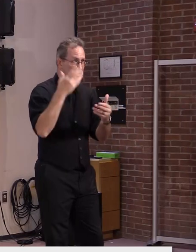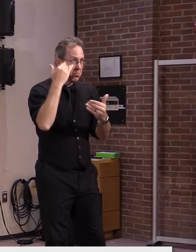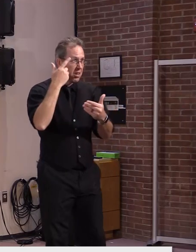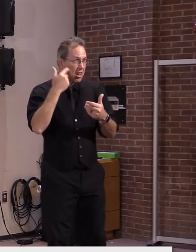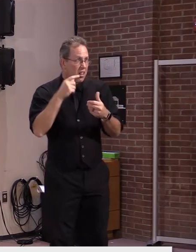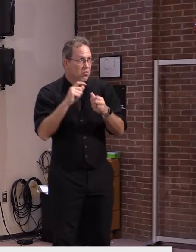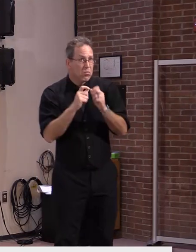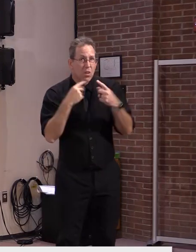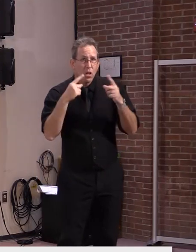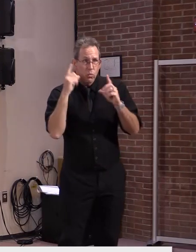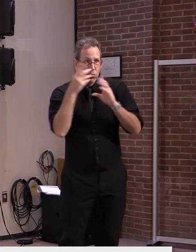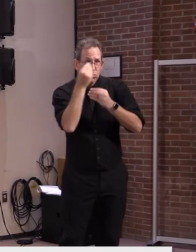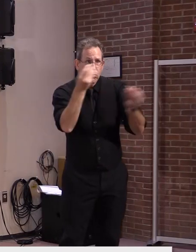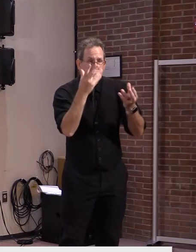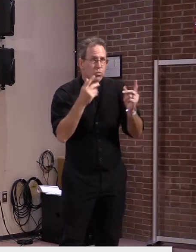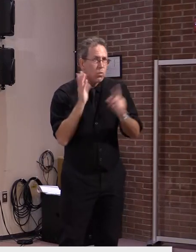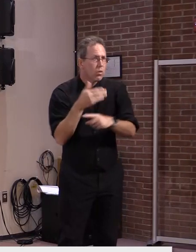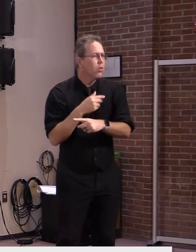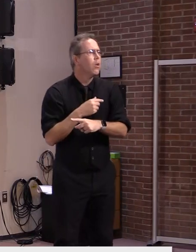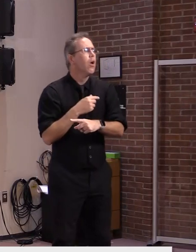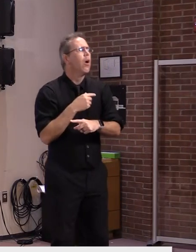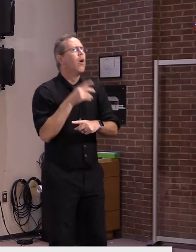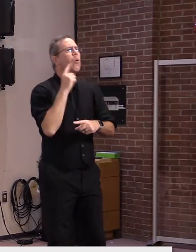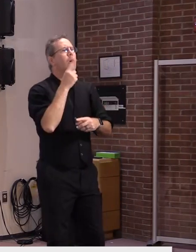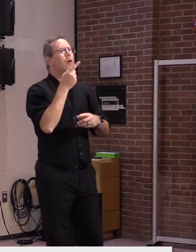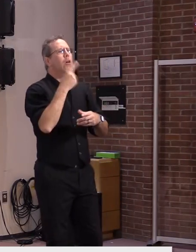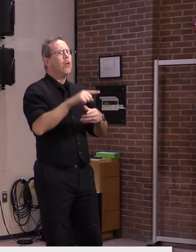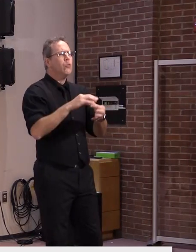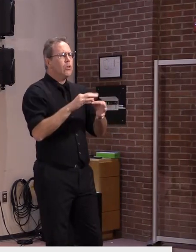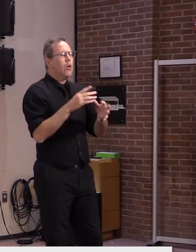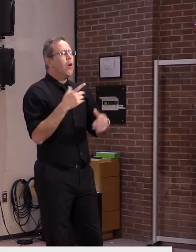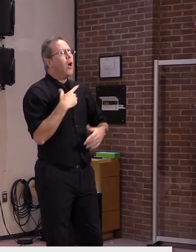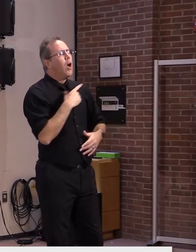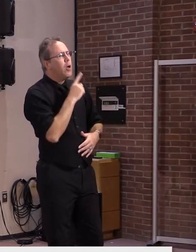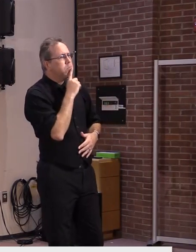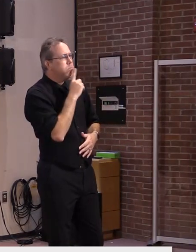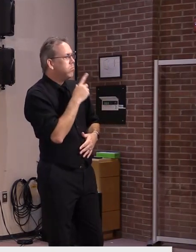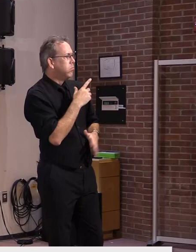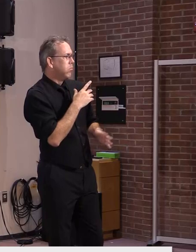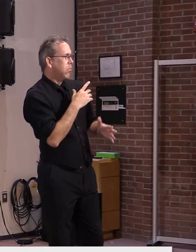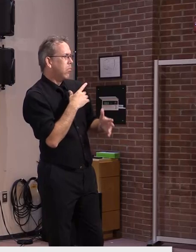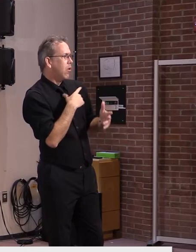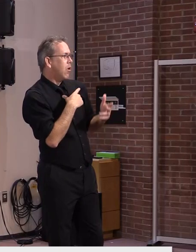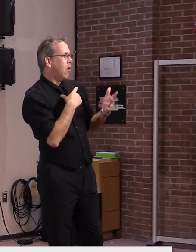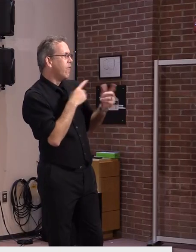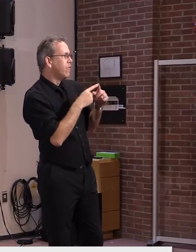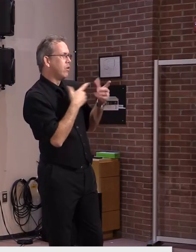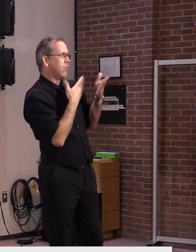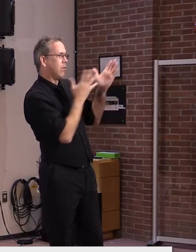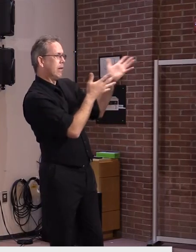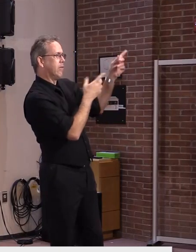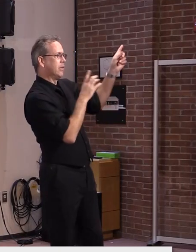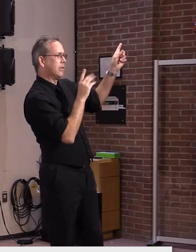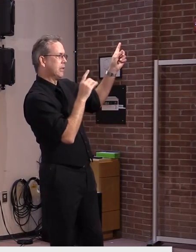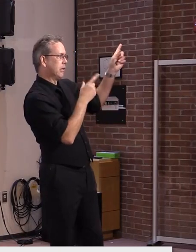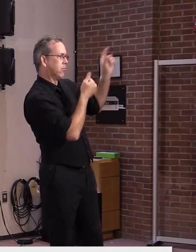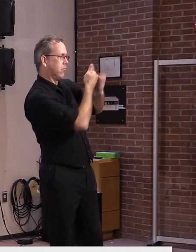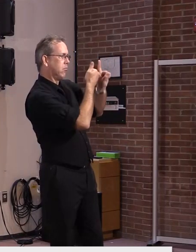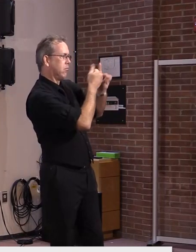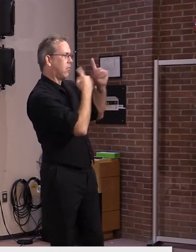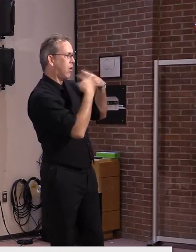CDC meeting's the following week on that, if I've got it correctly. Yeah, Johnson & Johnson this